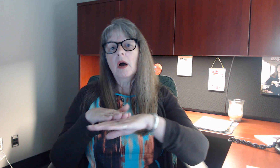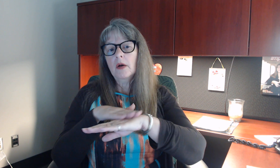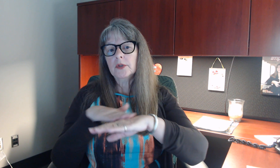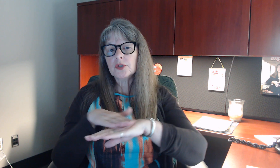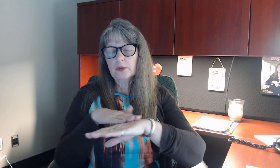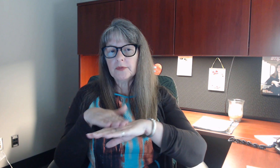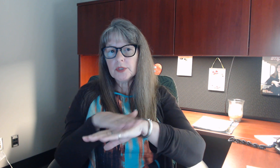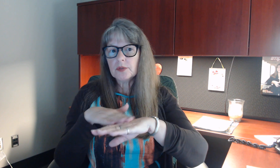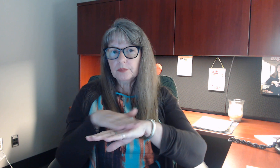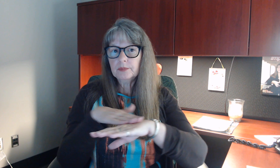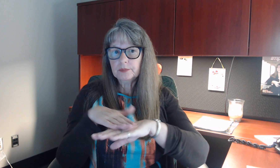the surface.